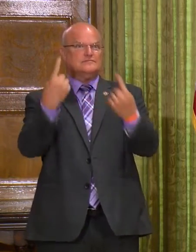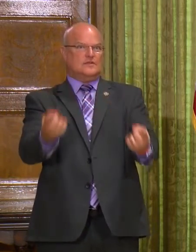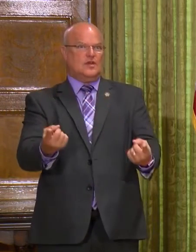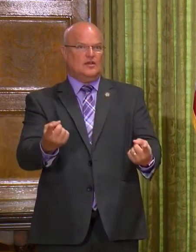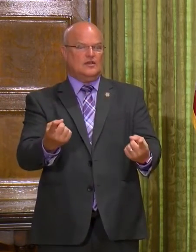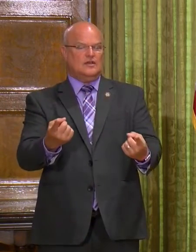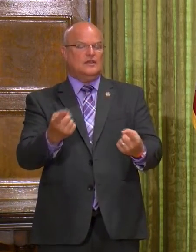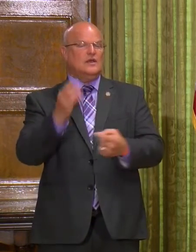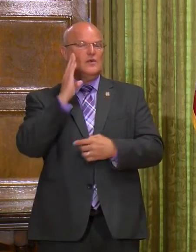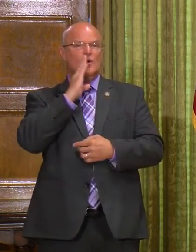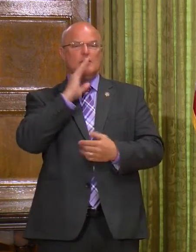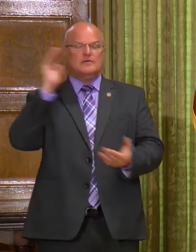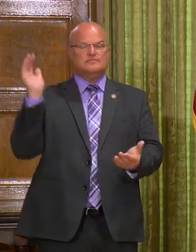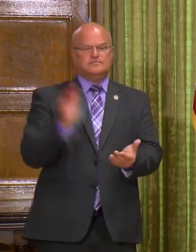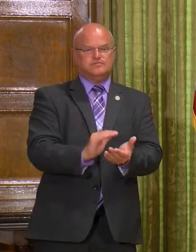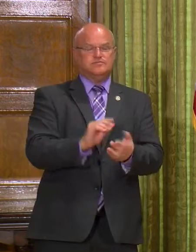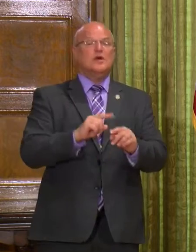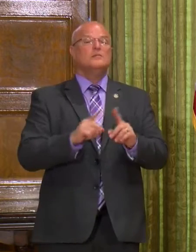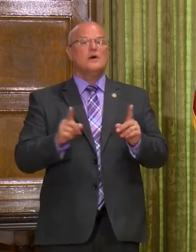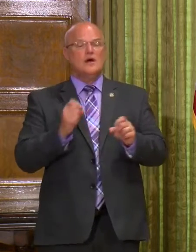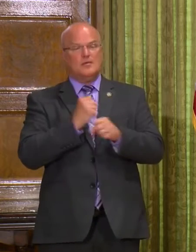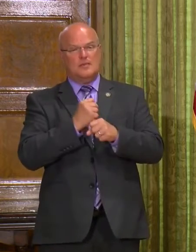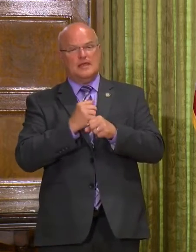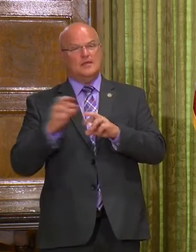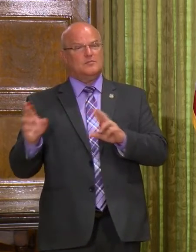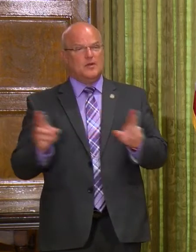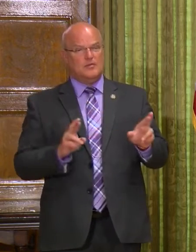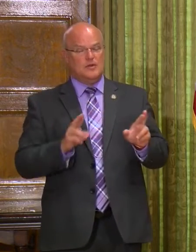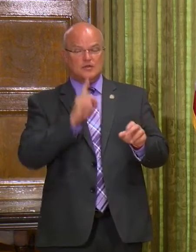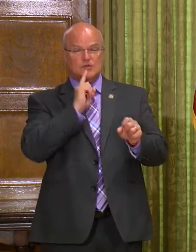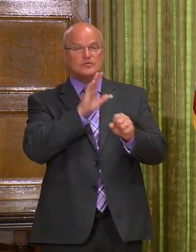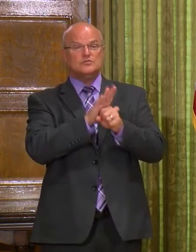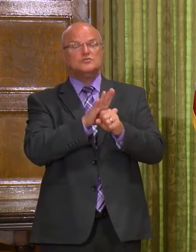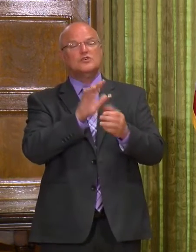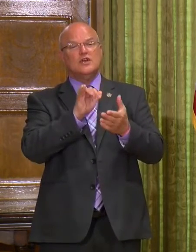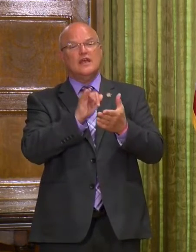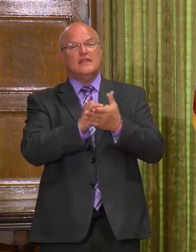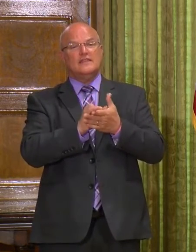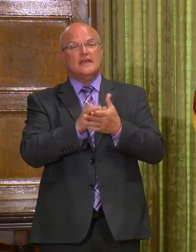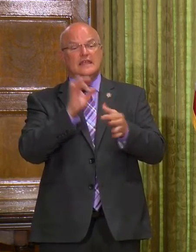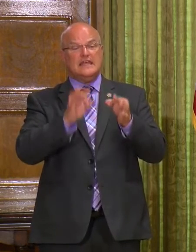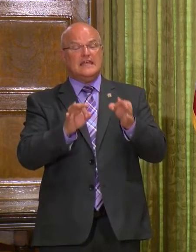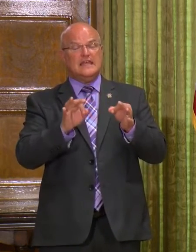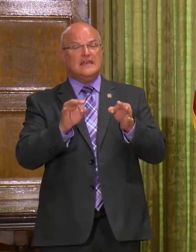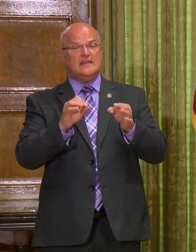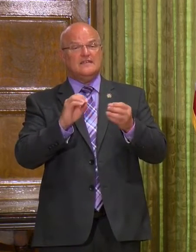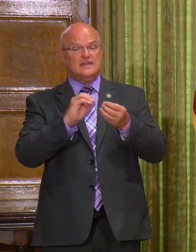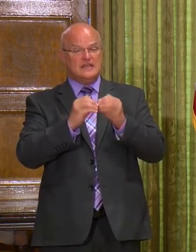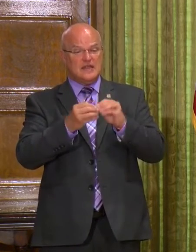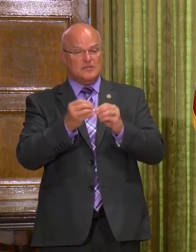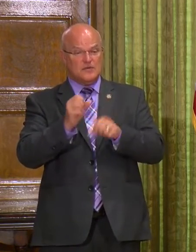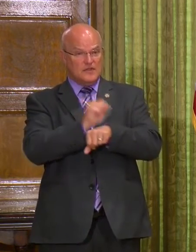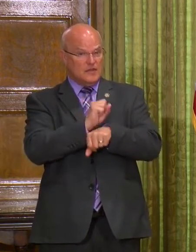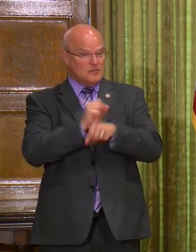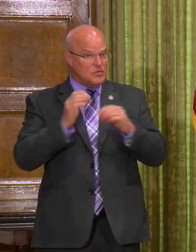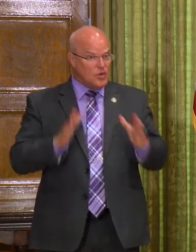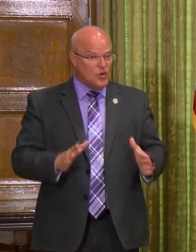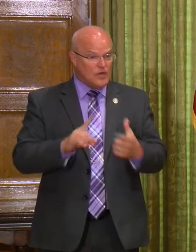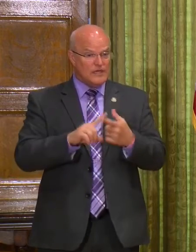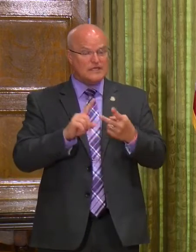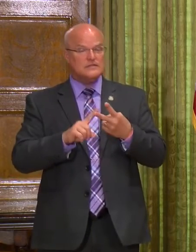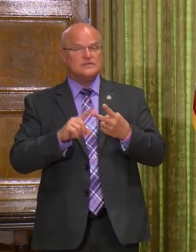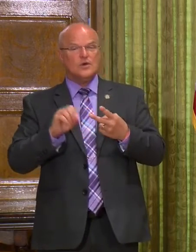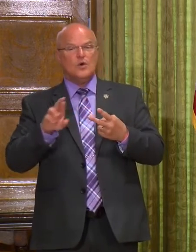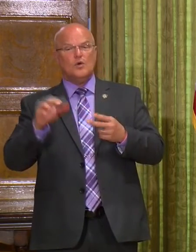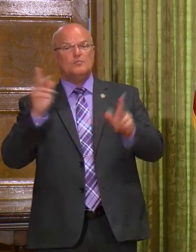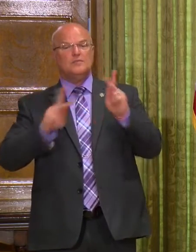visitors, it will be minimal. But we are making preparations to ensure that should it turn out a number of the employees or any of the